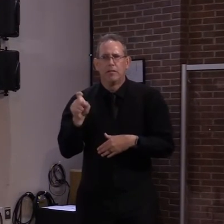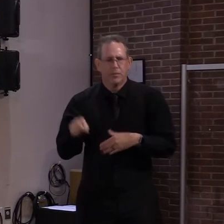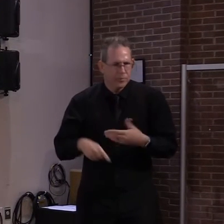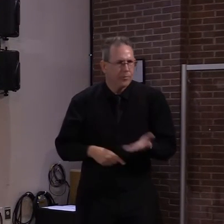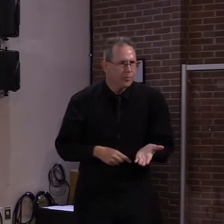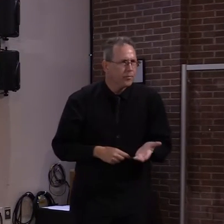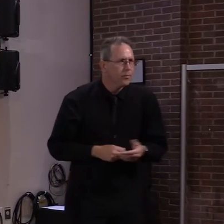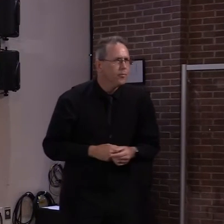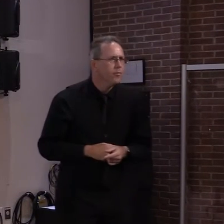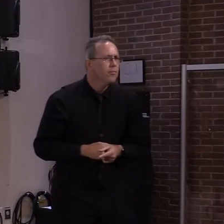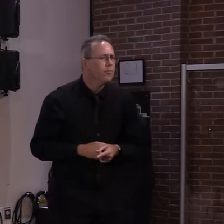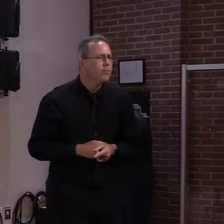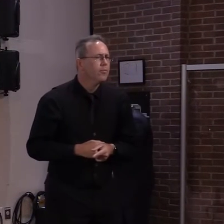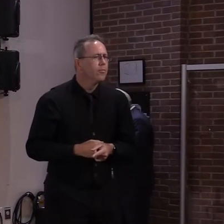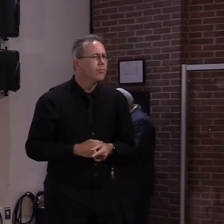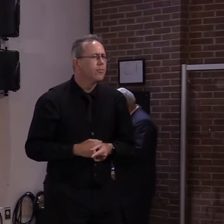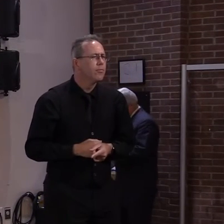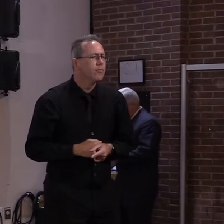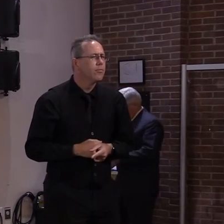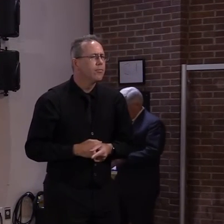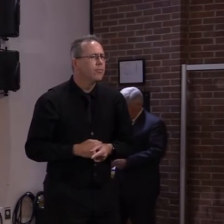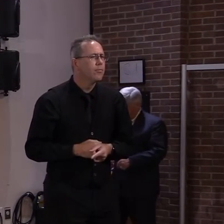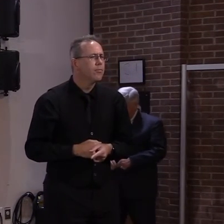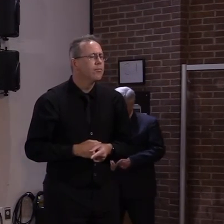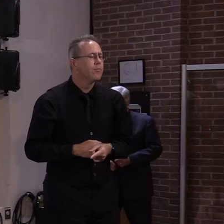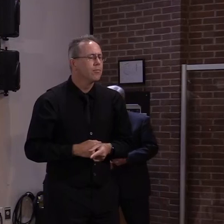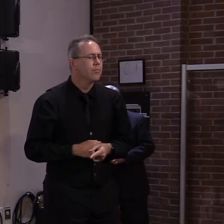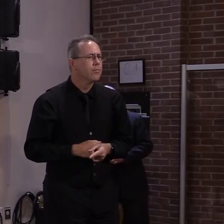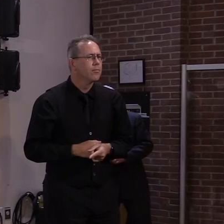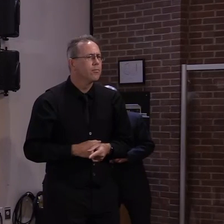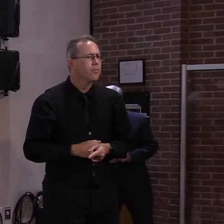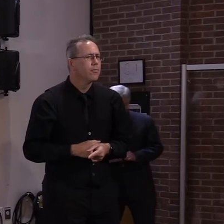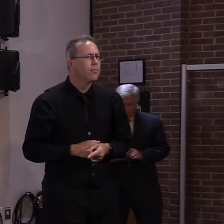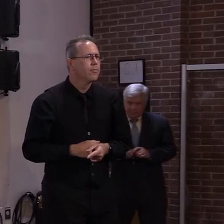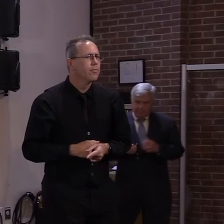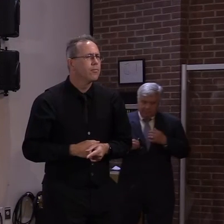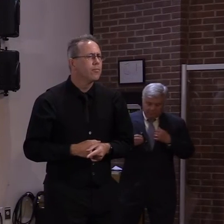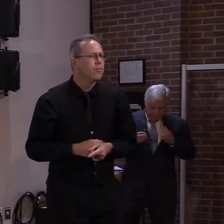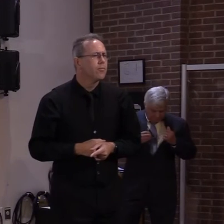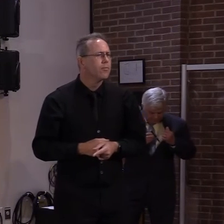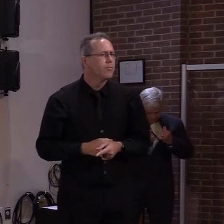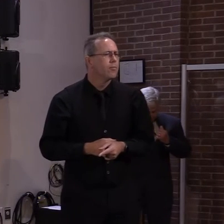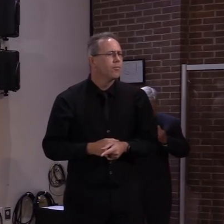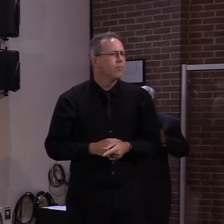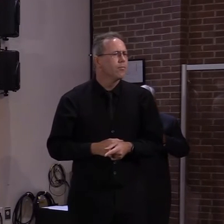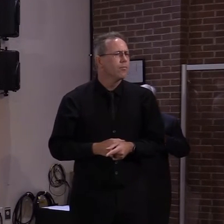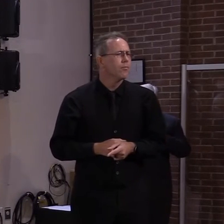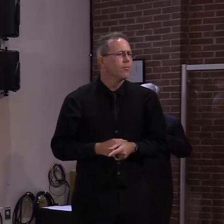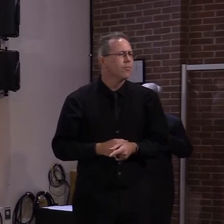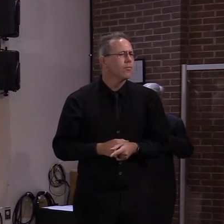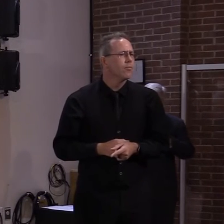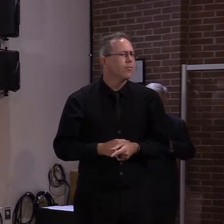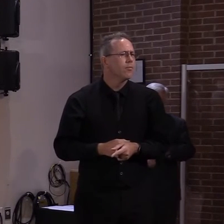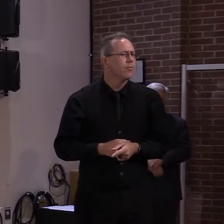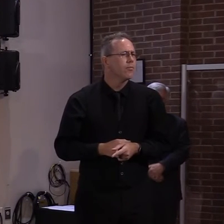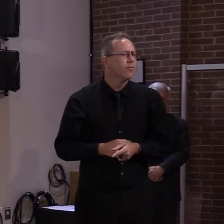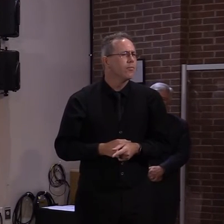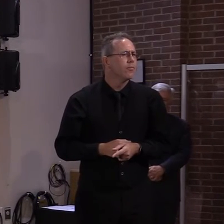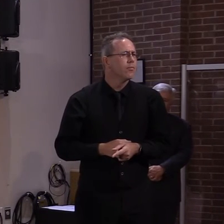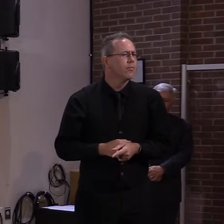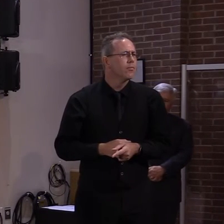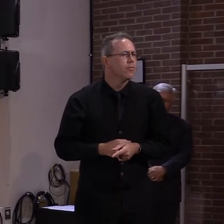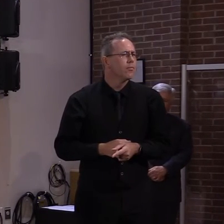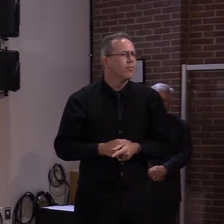French. Will you be producing the same weekly report noting how many cases were identified